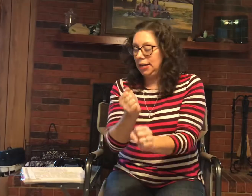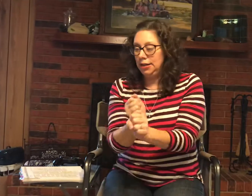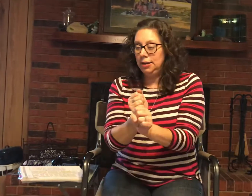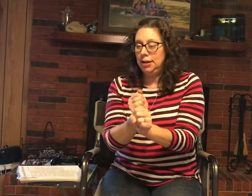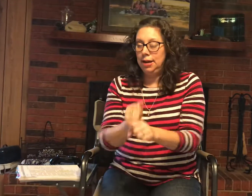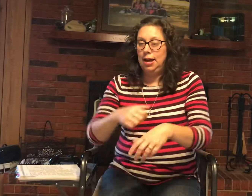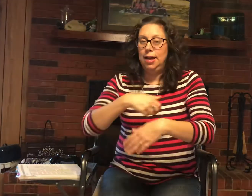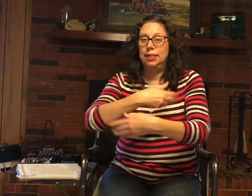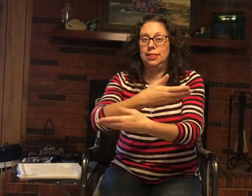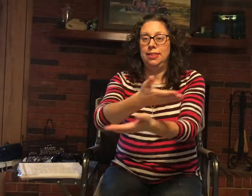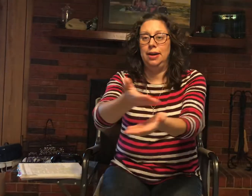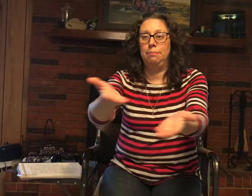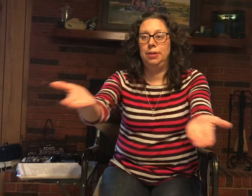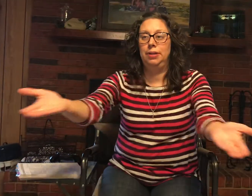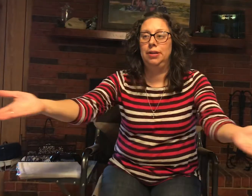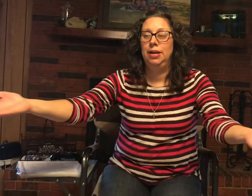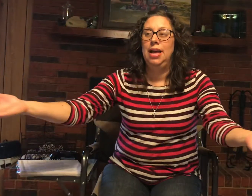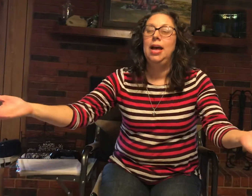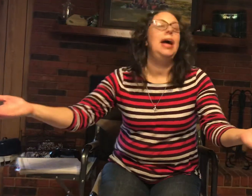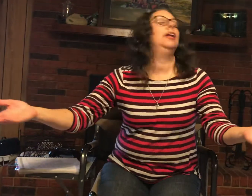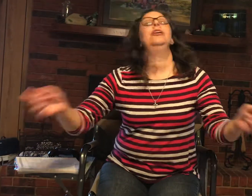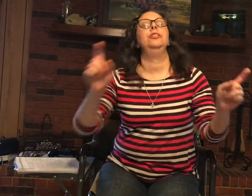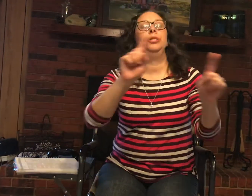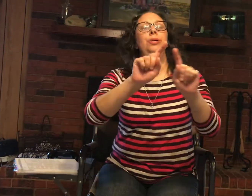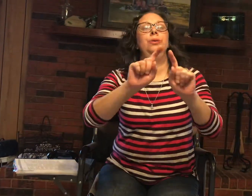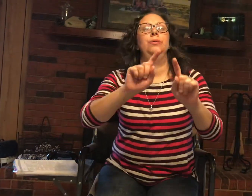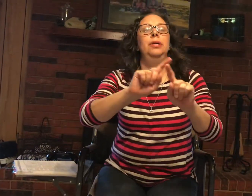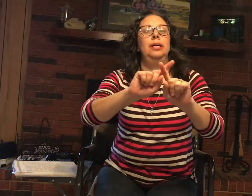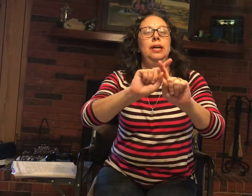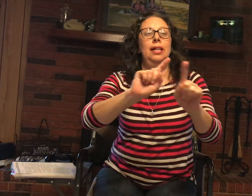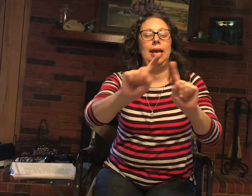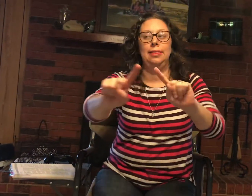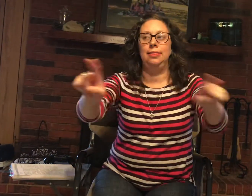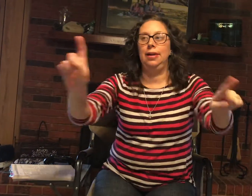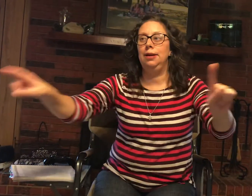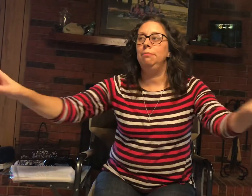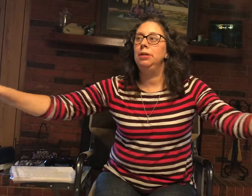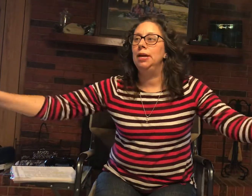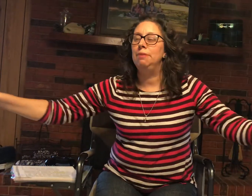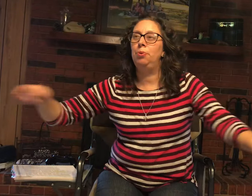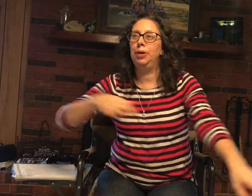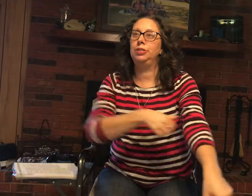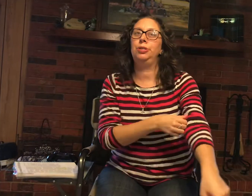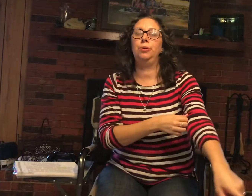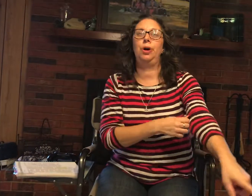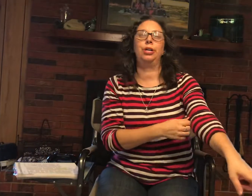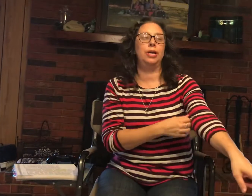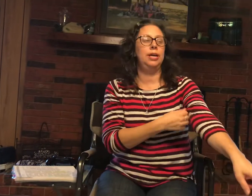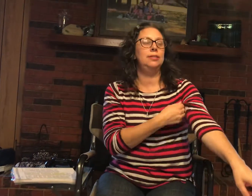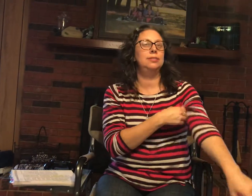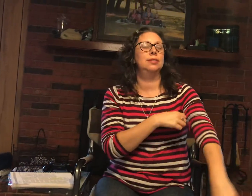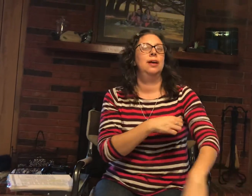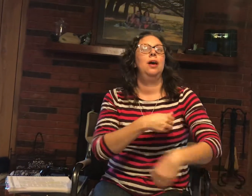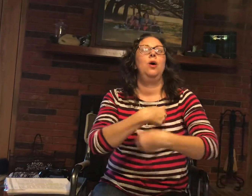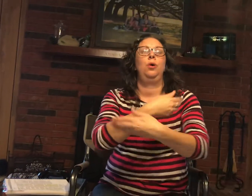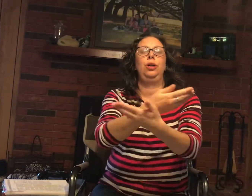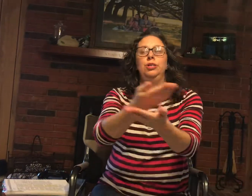created them. And you can do like them and point to all your kids, or you can do